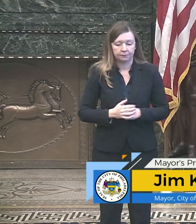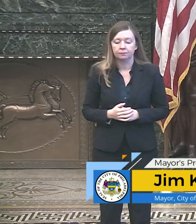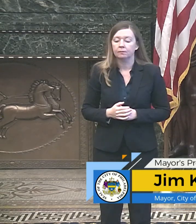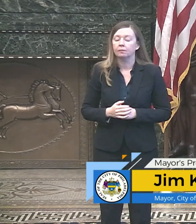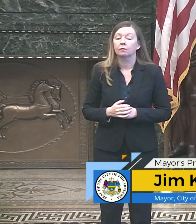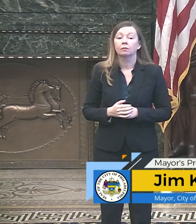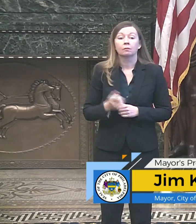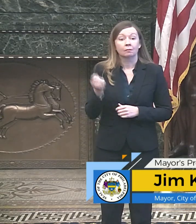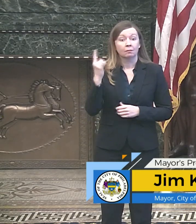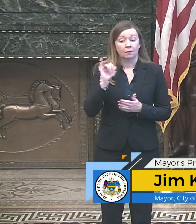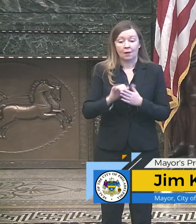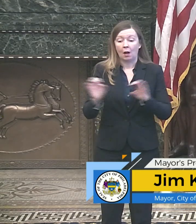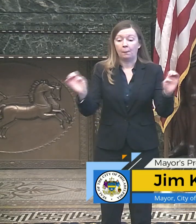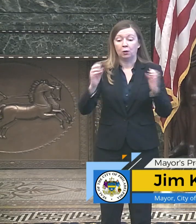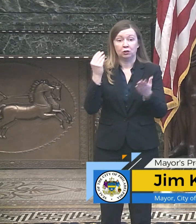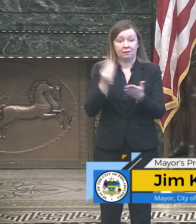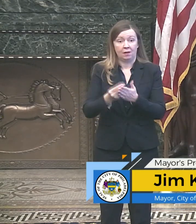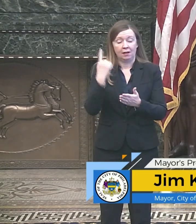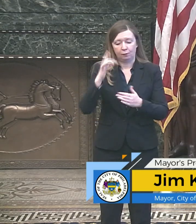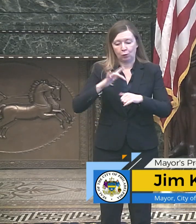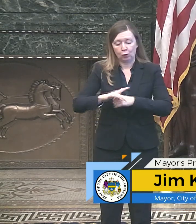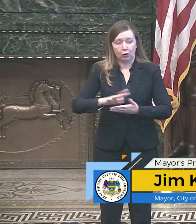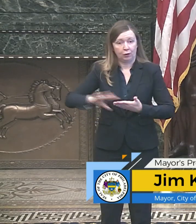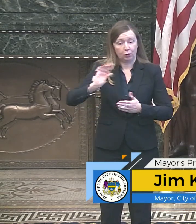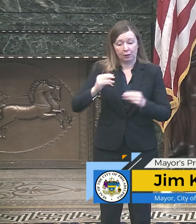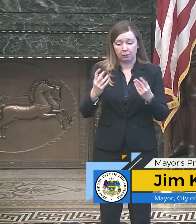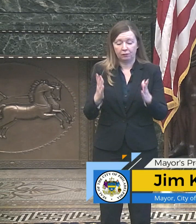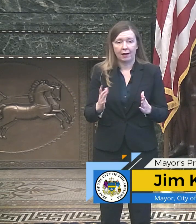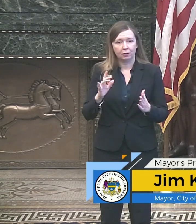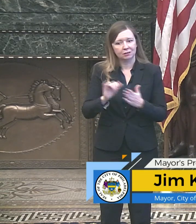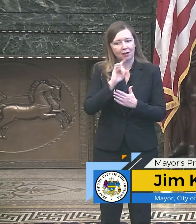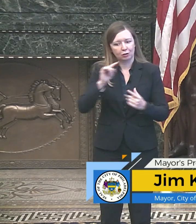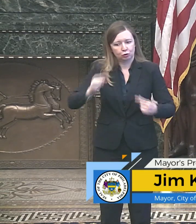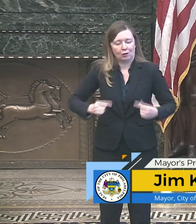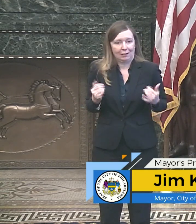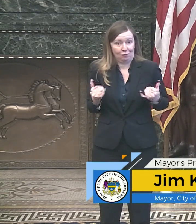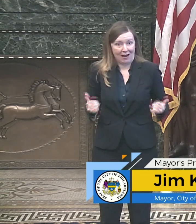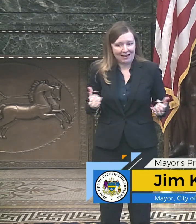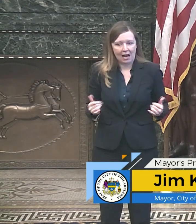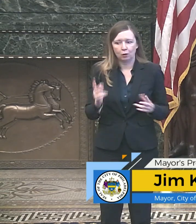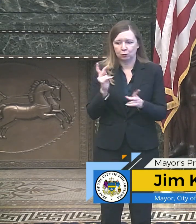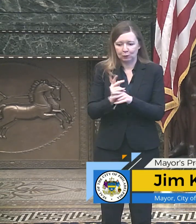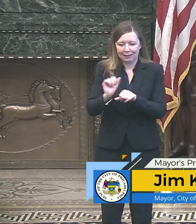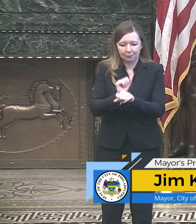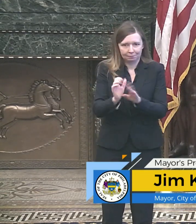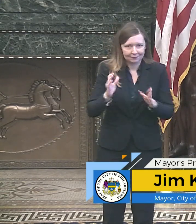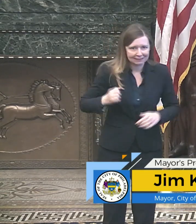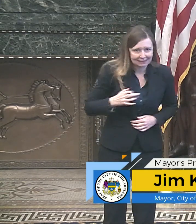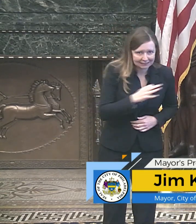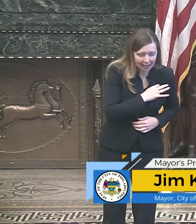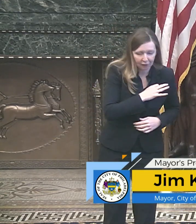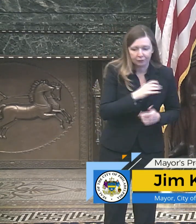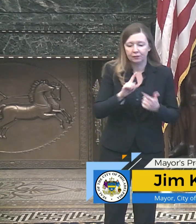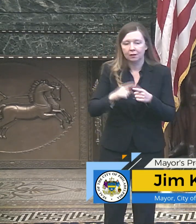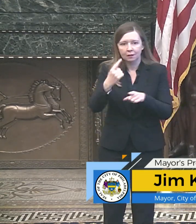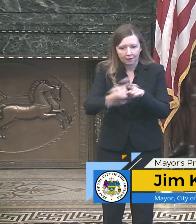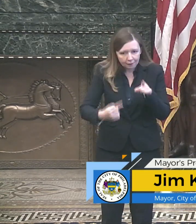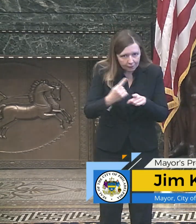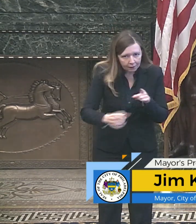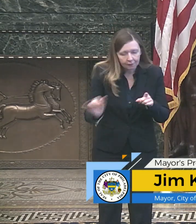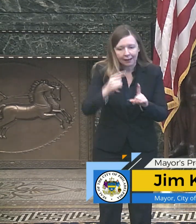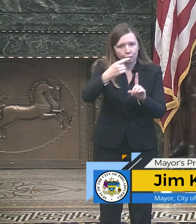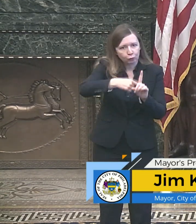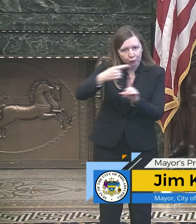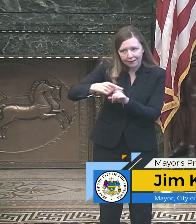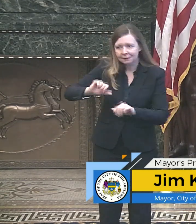provide emergency funding to early learning providers struggling to keep their staff members employed and keep up with expenses such as rent and